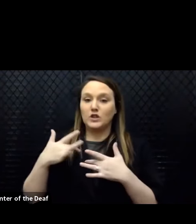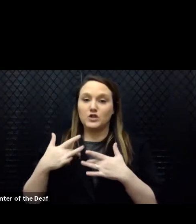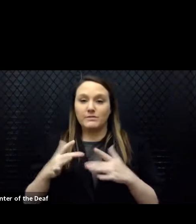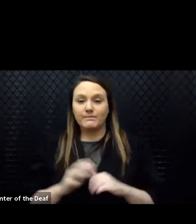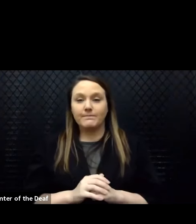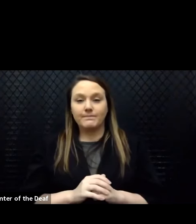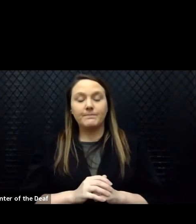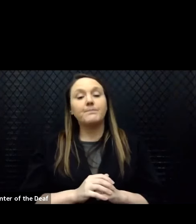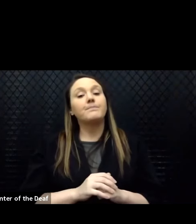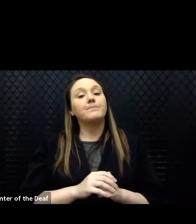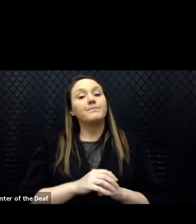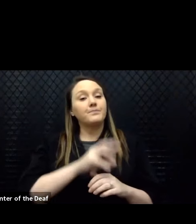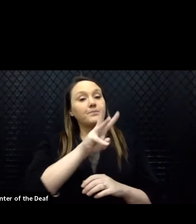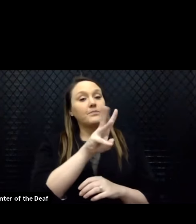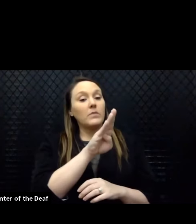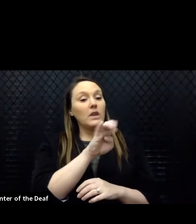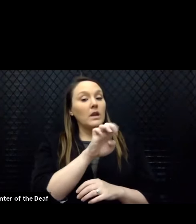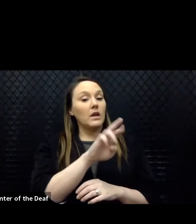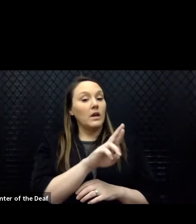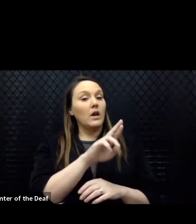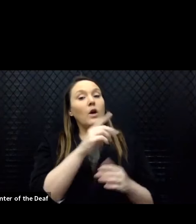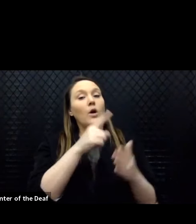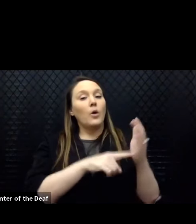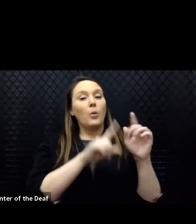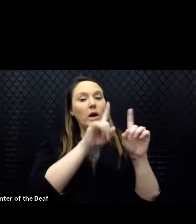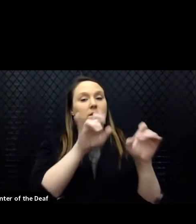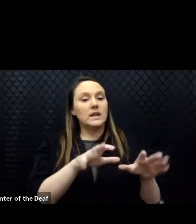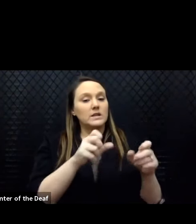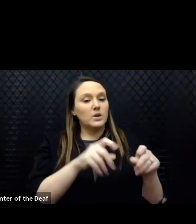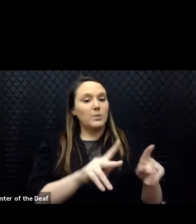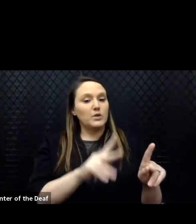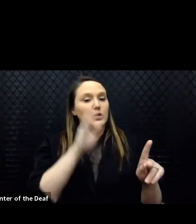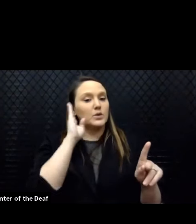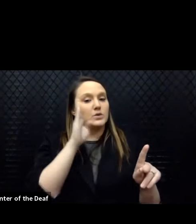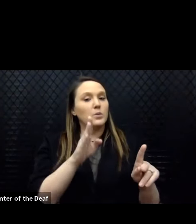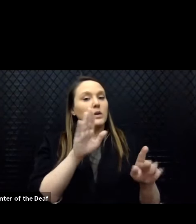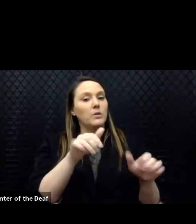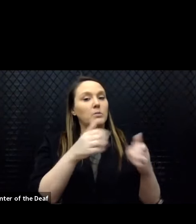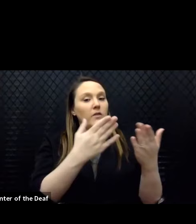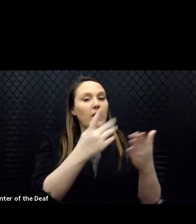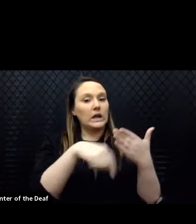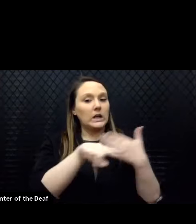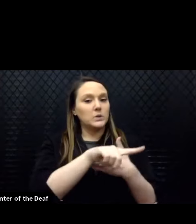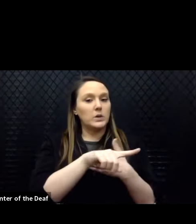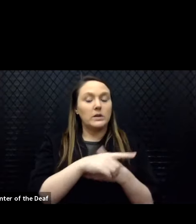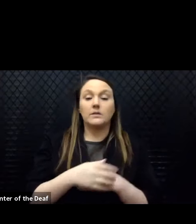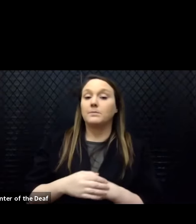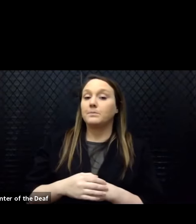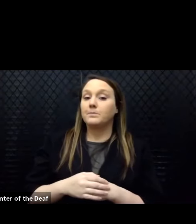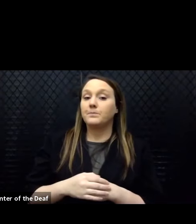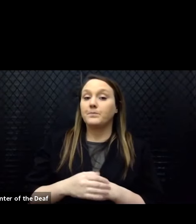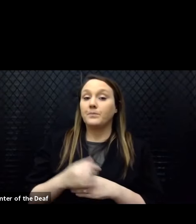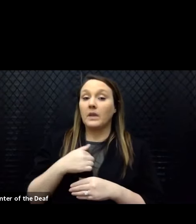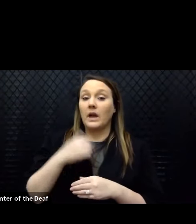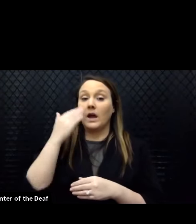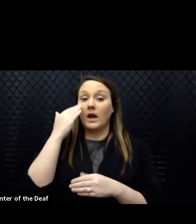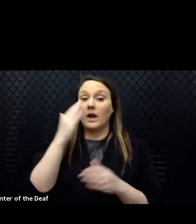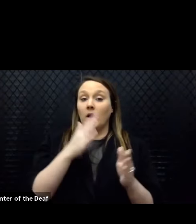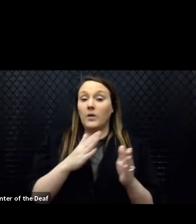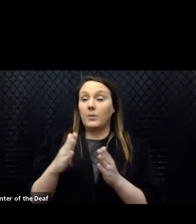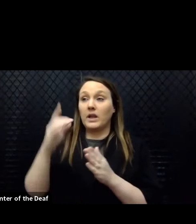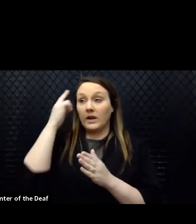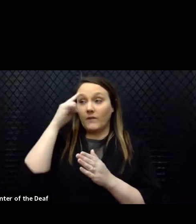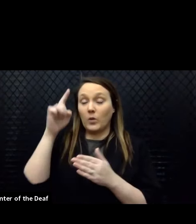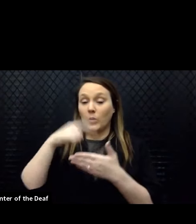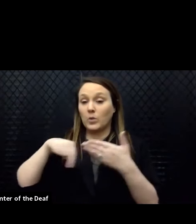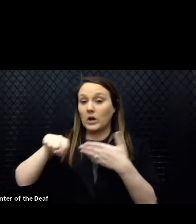From WBIR, what testing opportunities will Knox County be offering next week? As far as I know, the plan for next